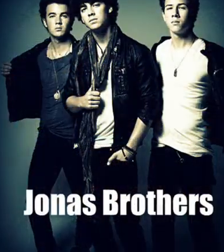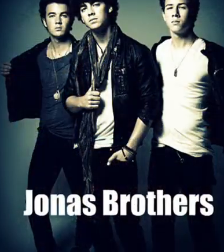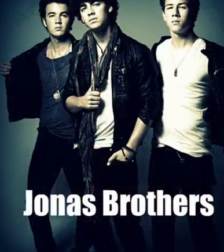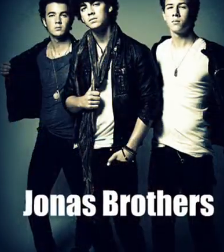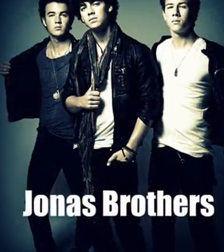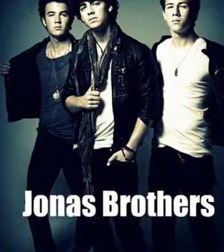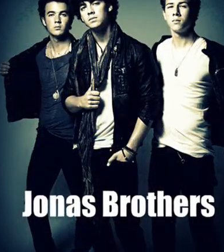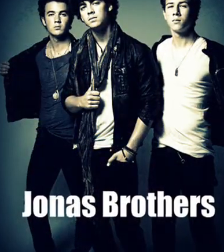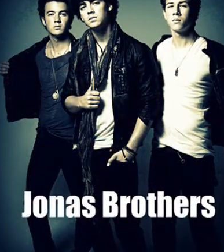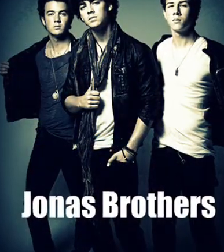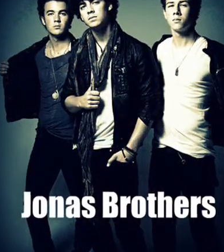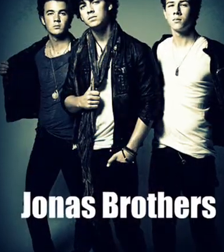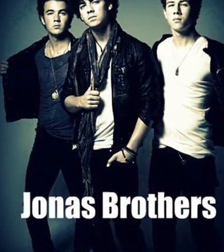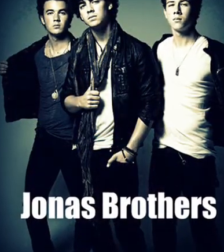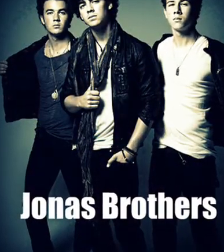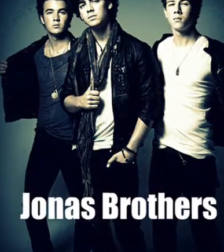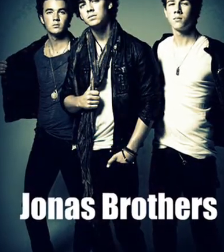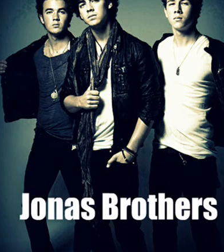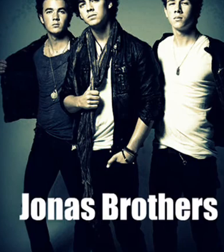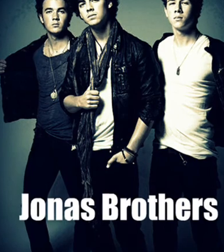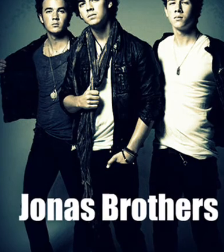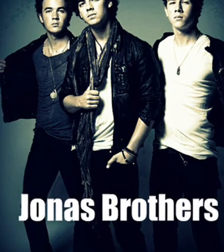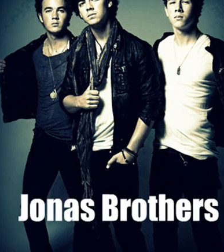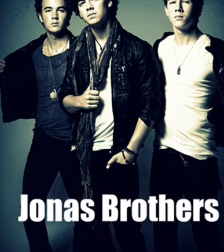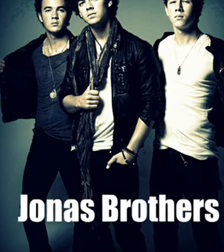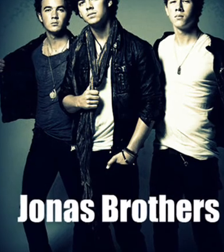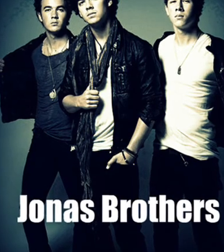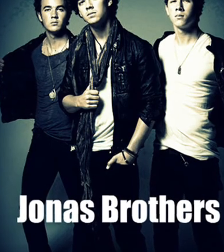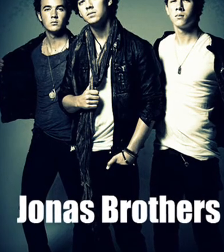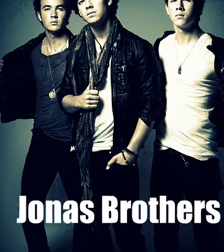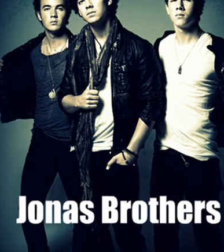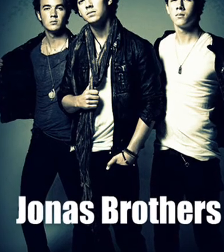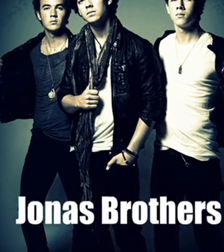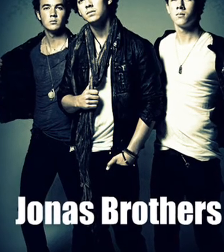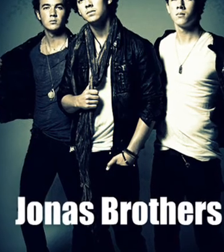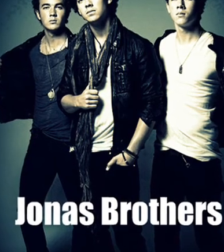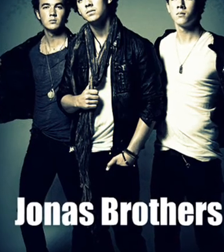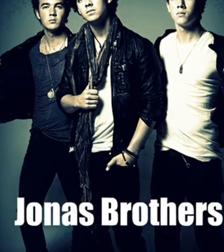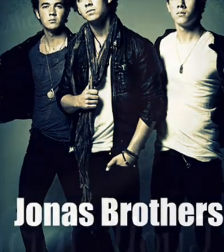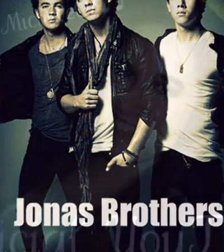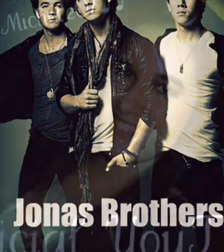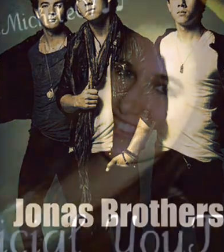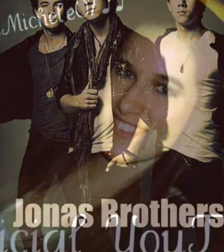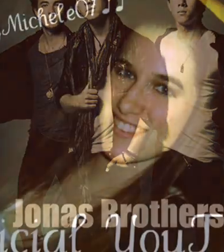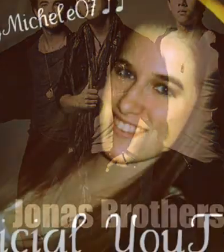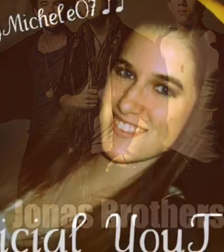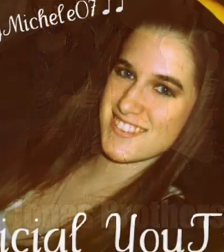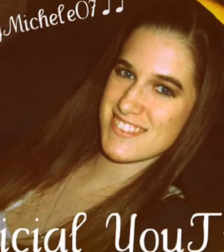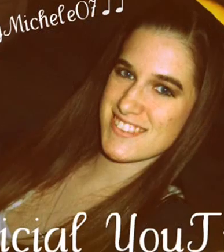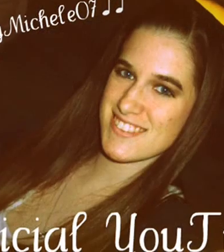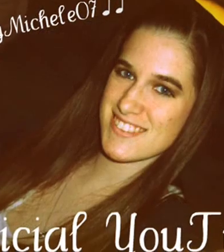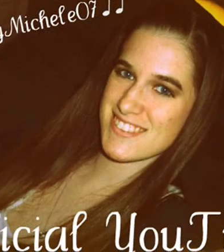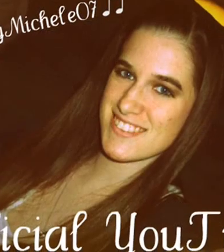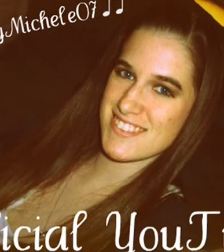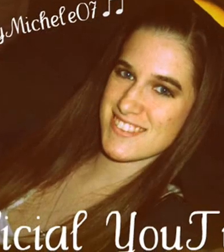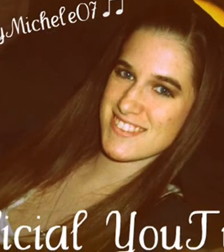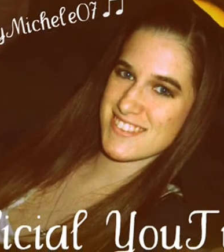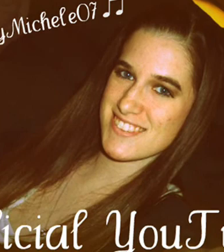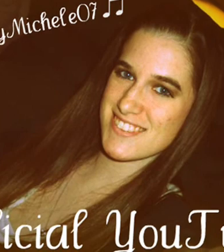is